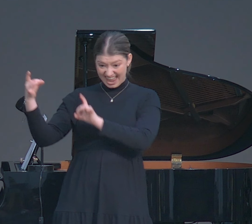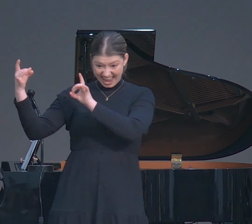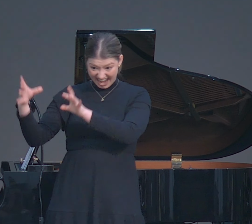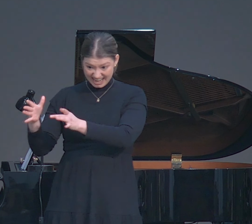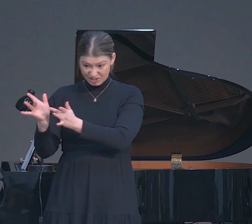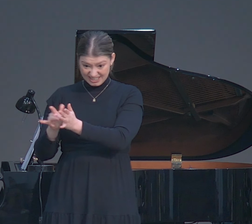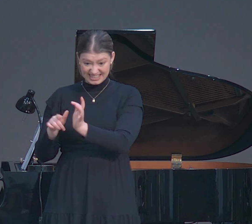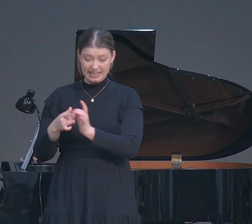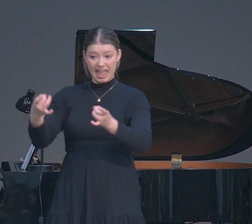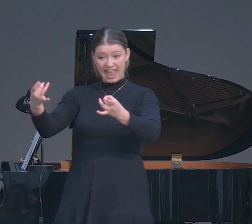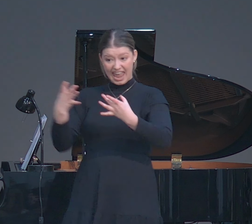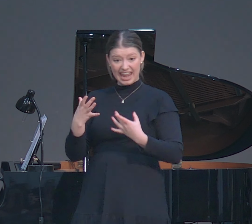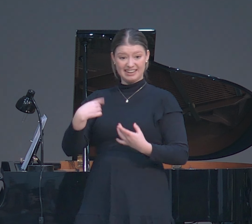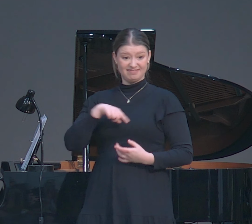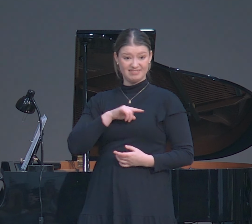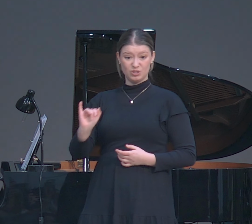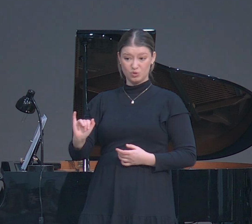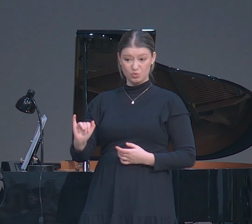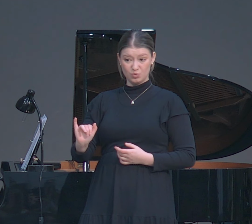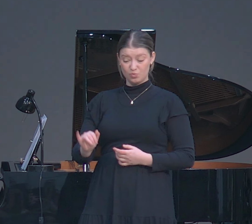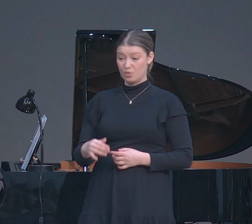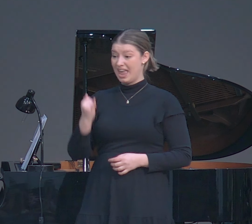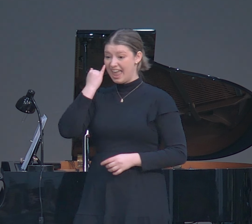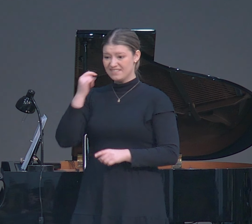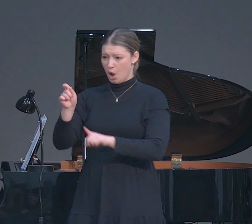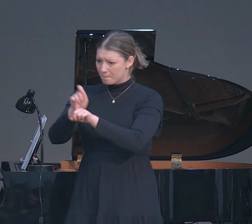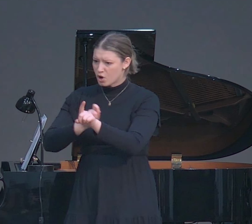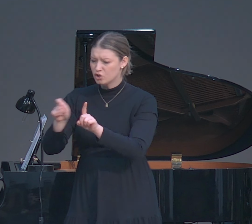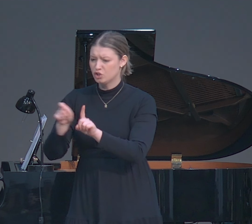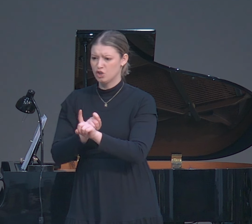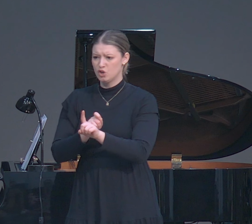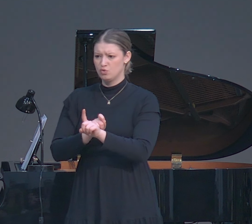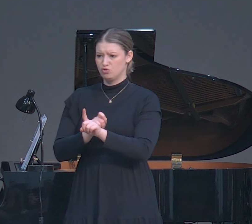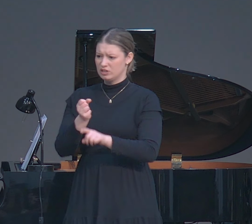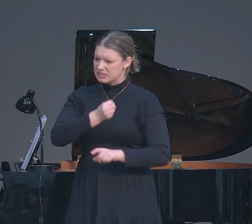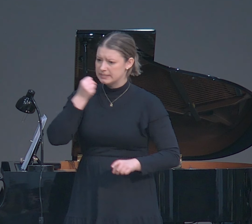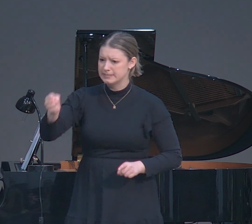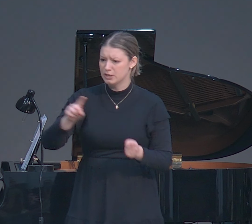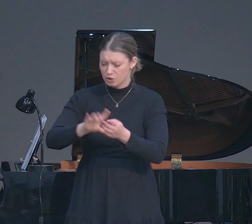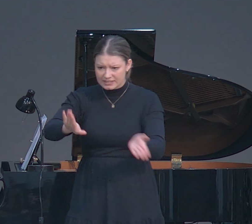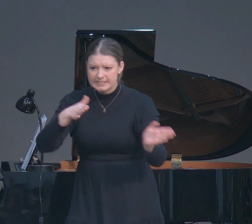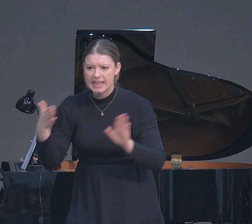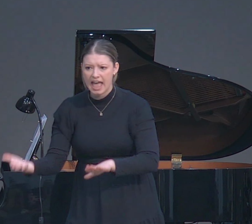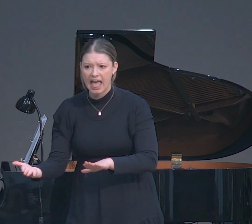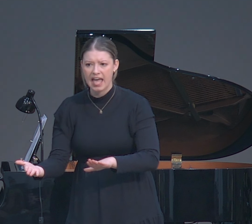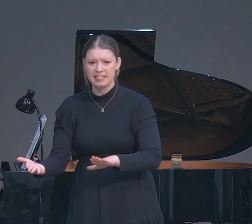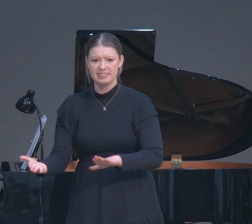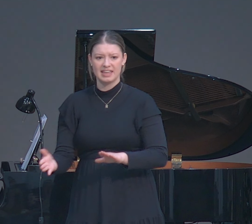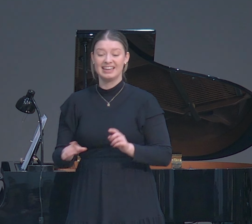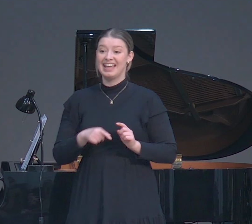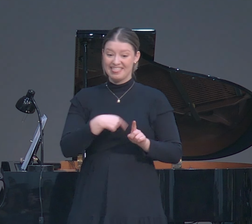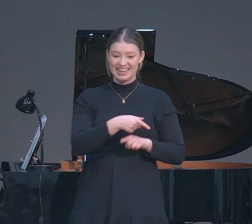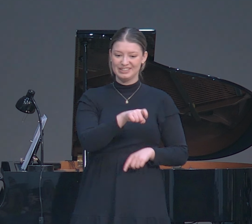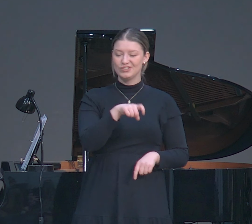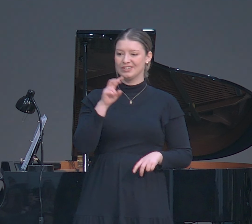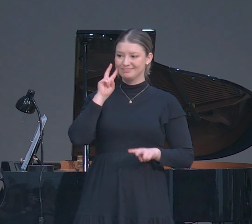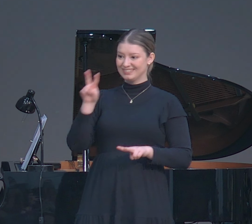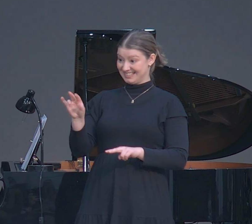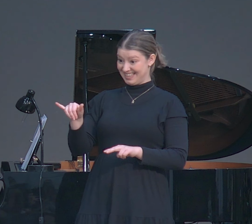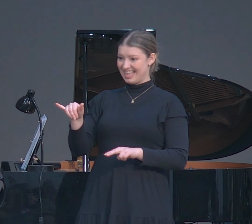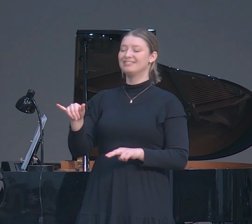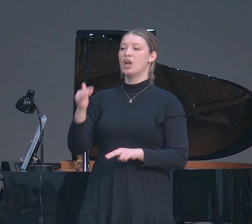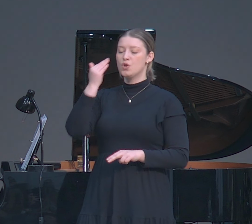reviled. They should expect that they'll be persecuted if Jesus is persecuted. And if he suffers loss, then they will suffer loss.